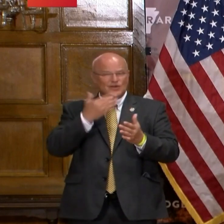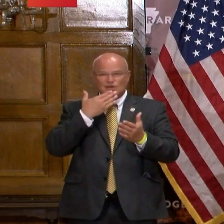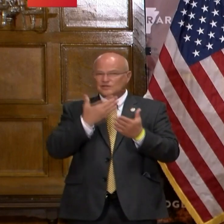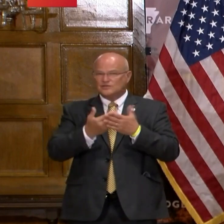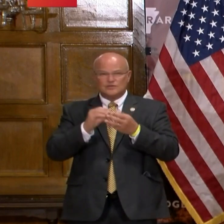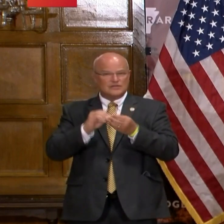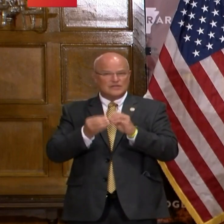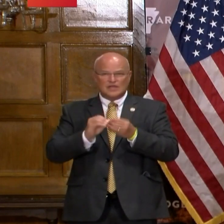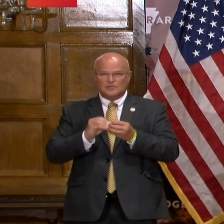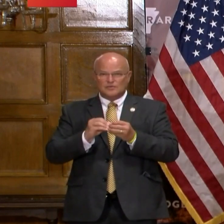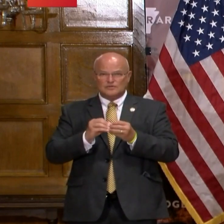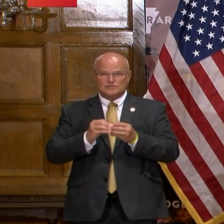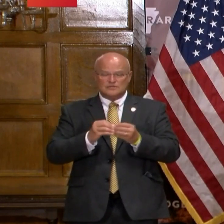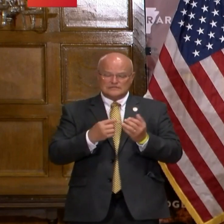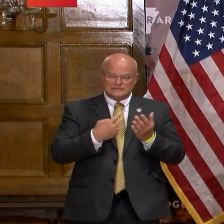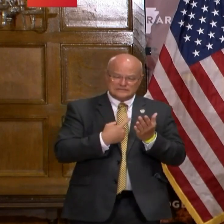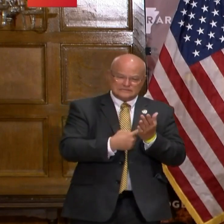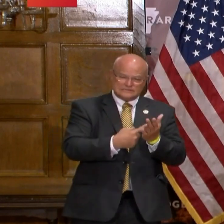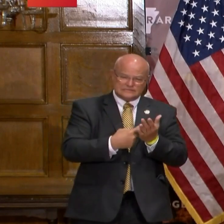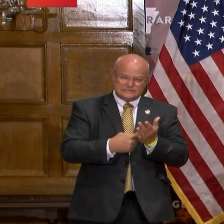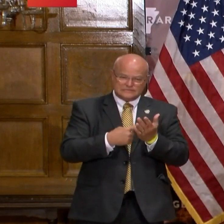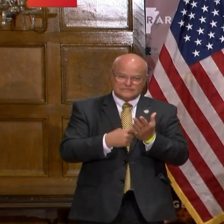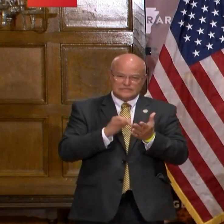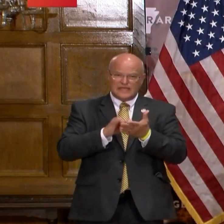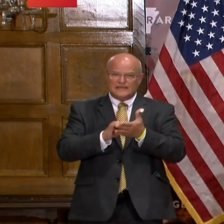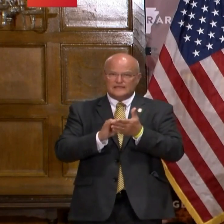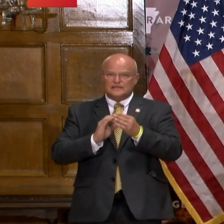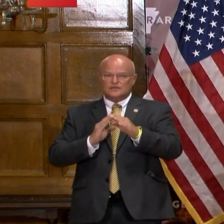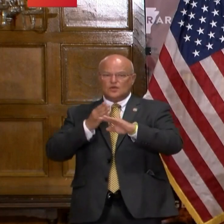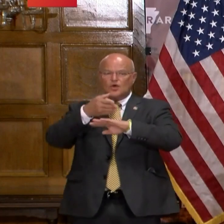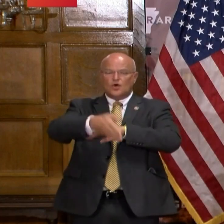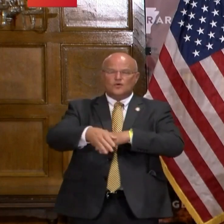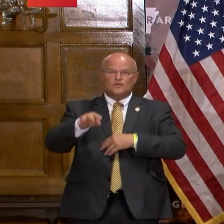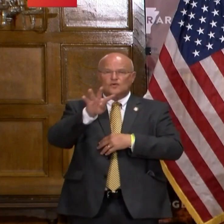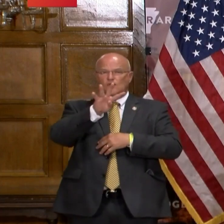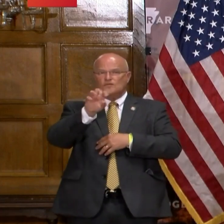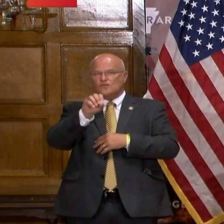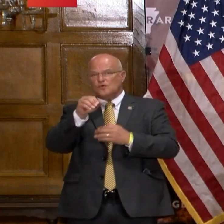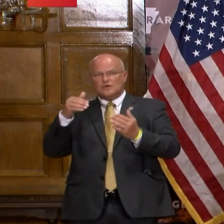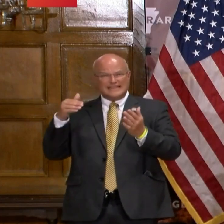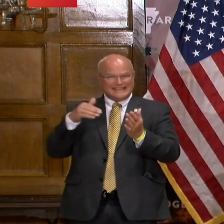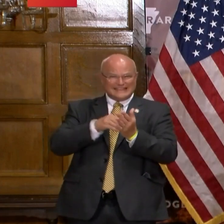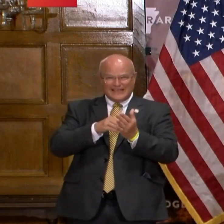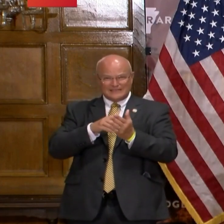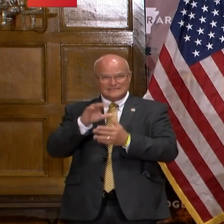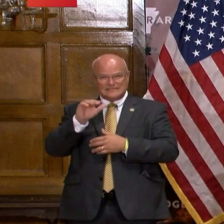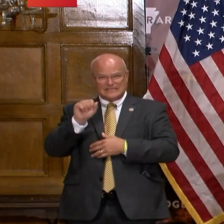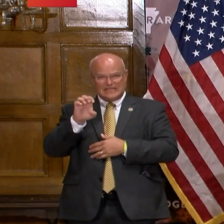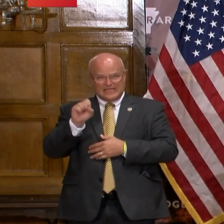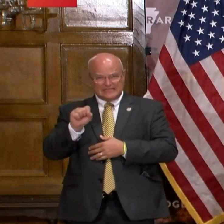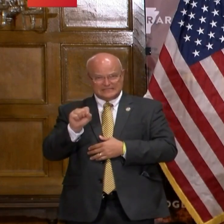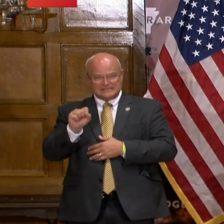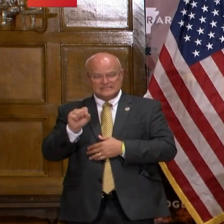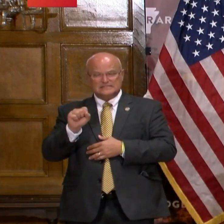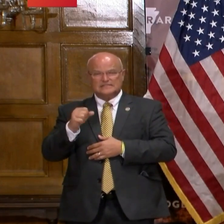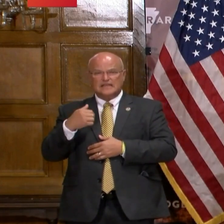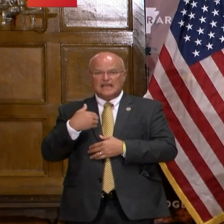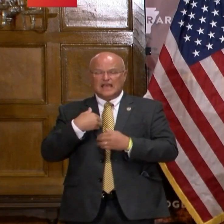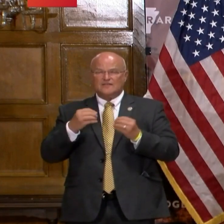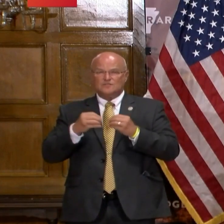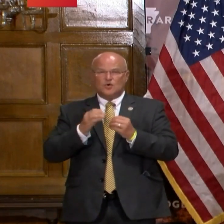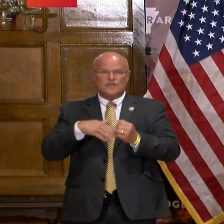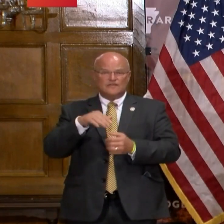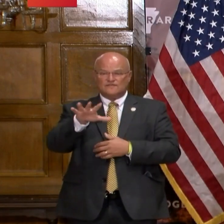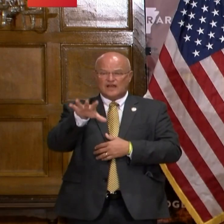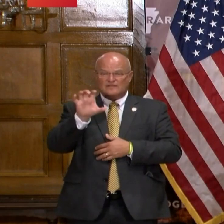whenever we've gone over the 40,000 mark cumulative in terms of our total cases. When we've gone over 500